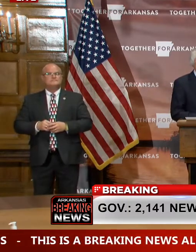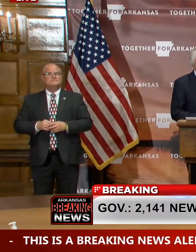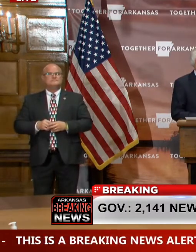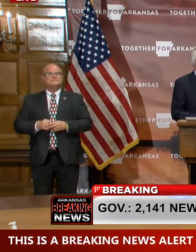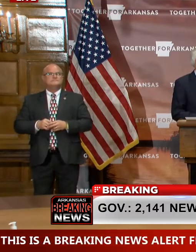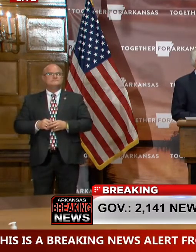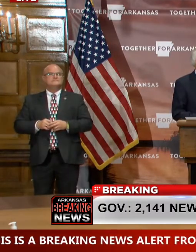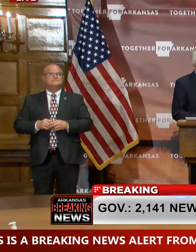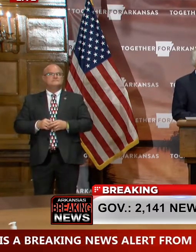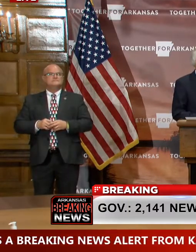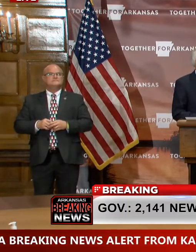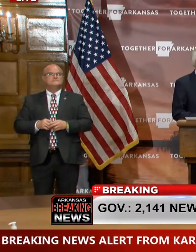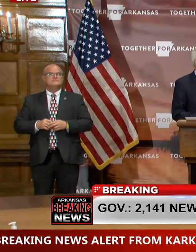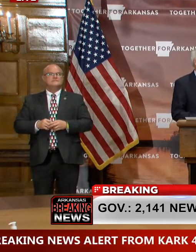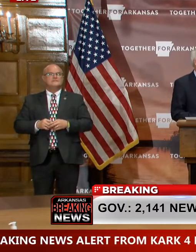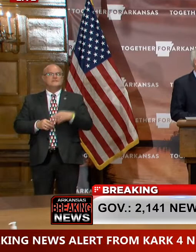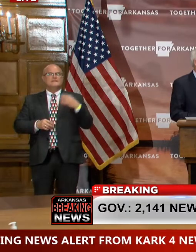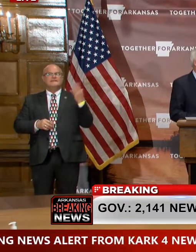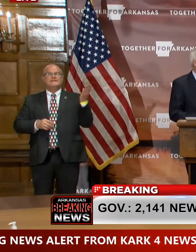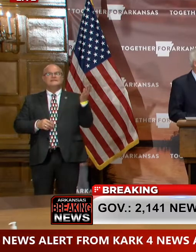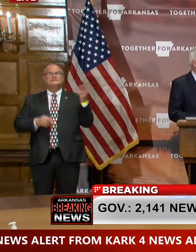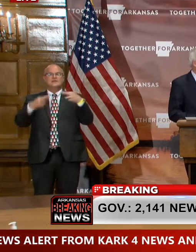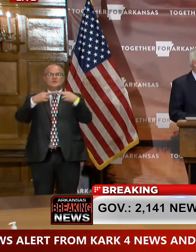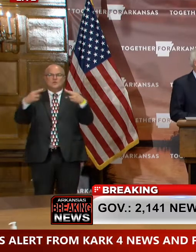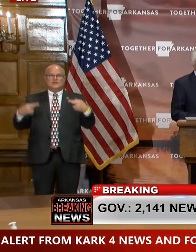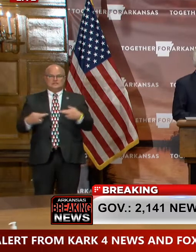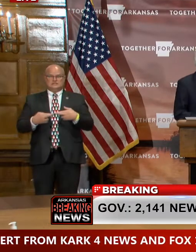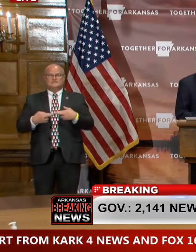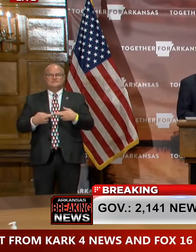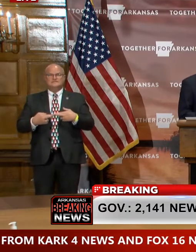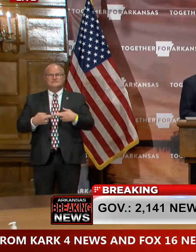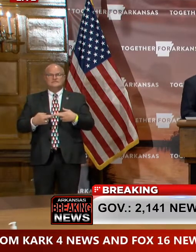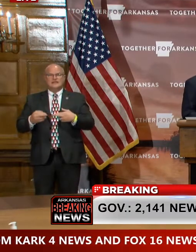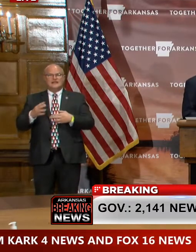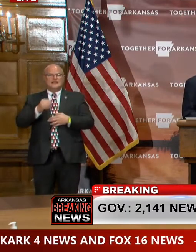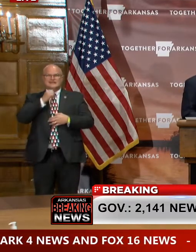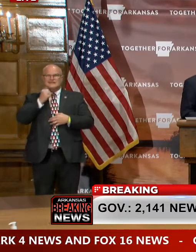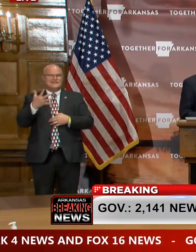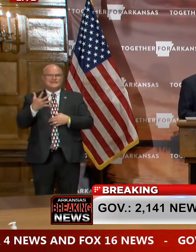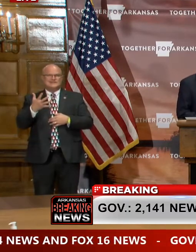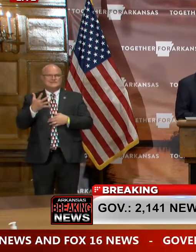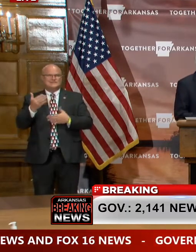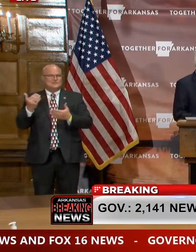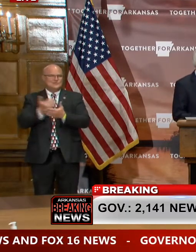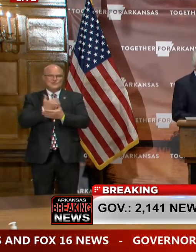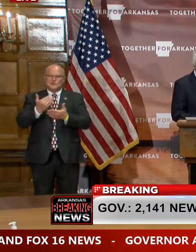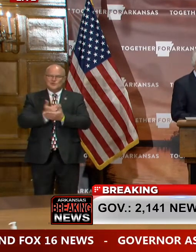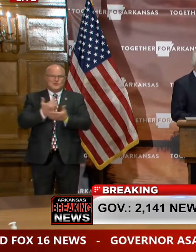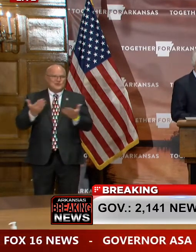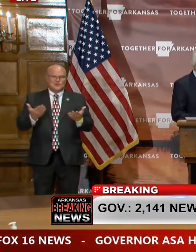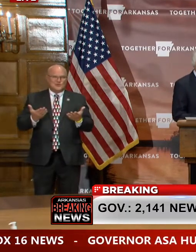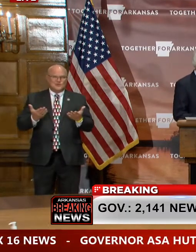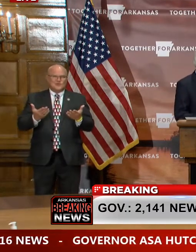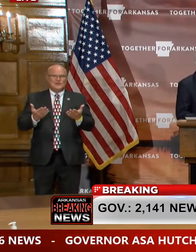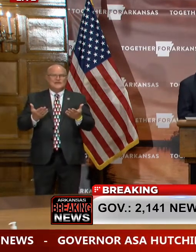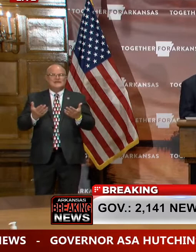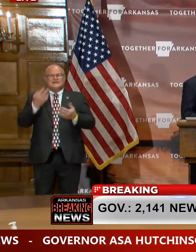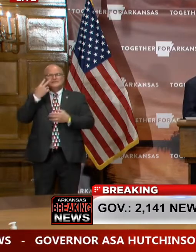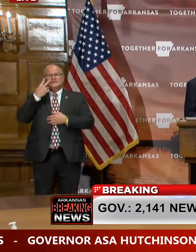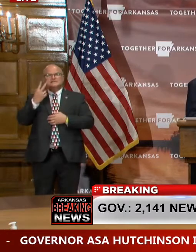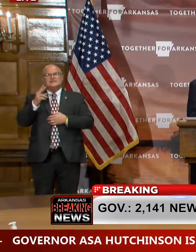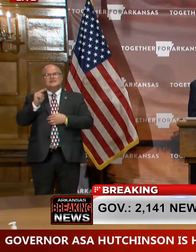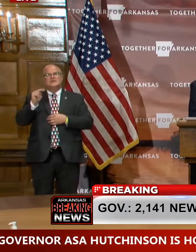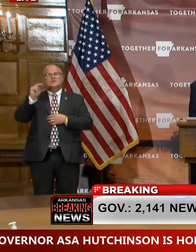Next, this is by region, and there's not anything particularly new here other than you can see